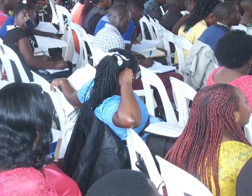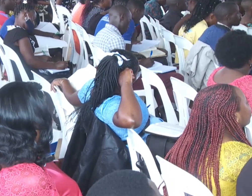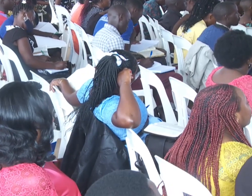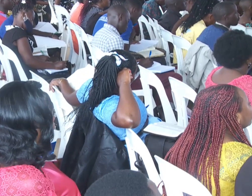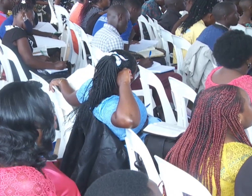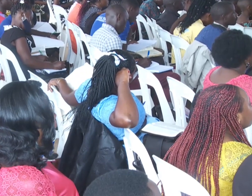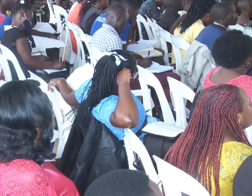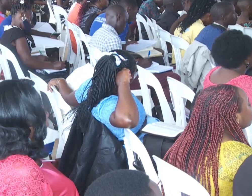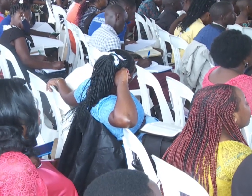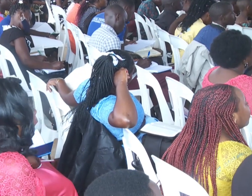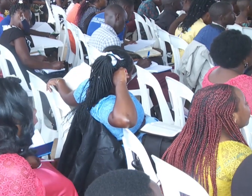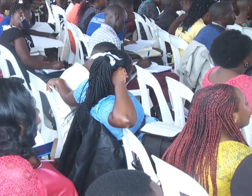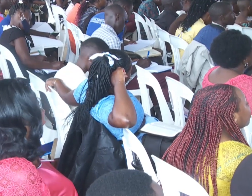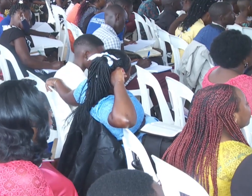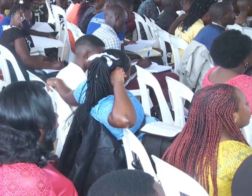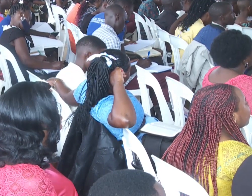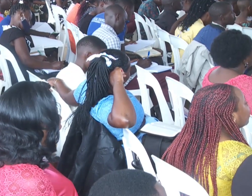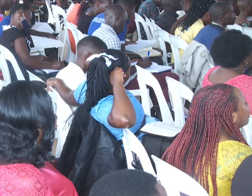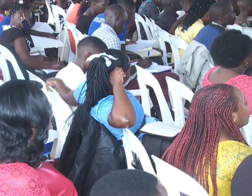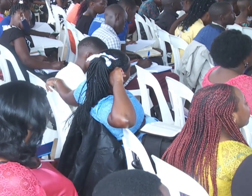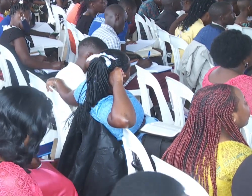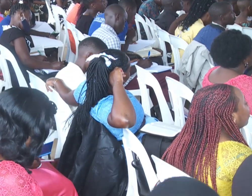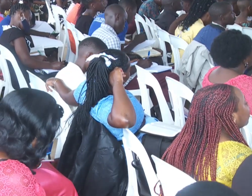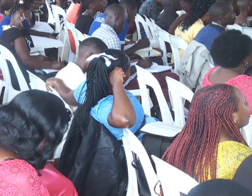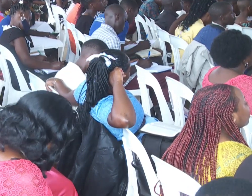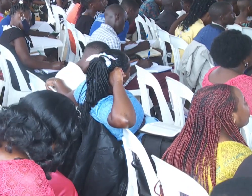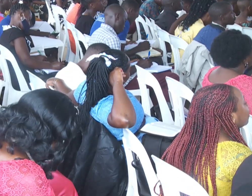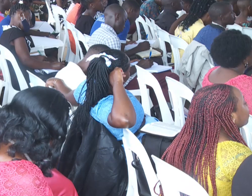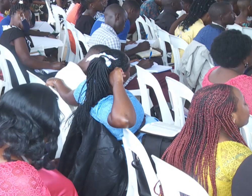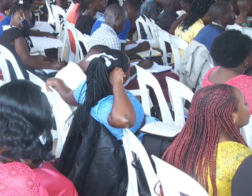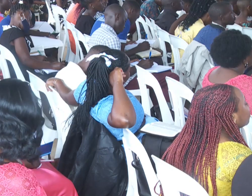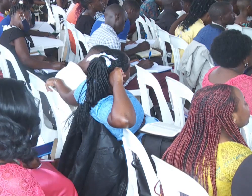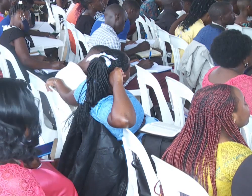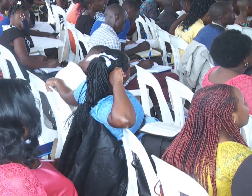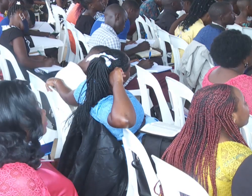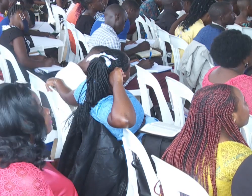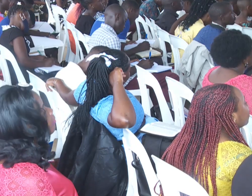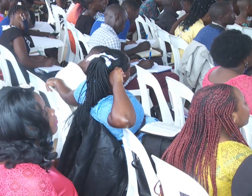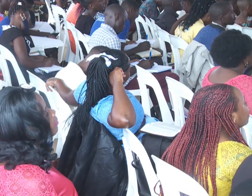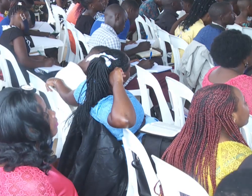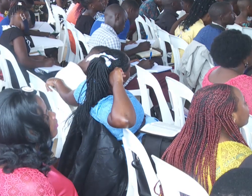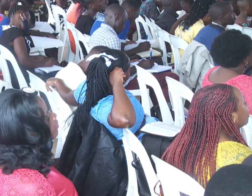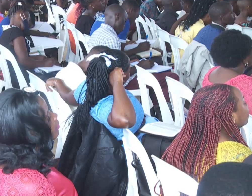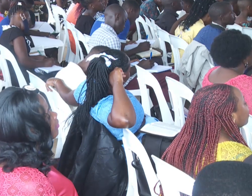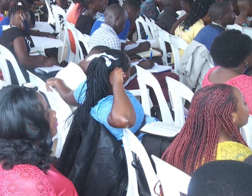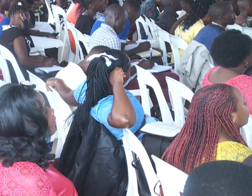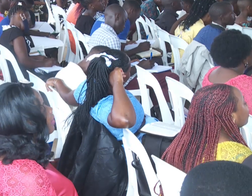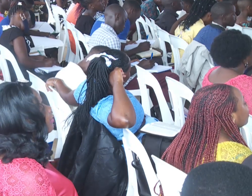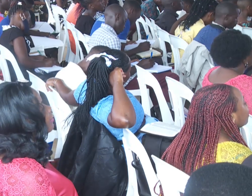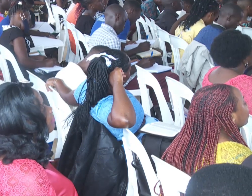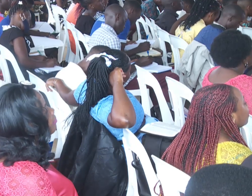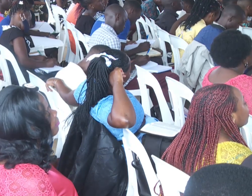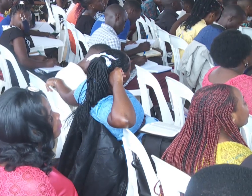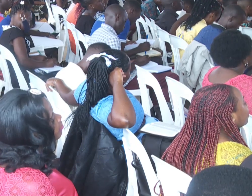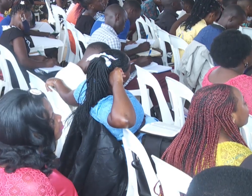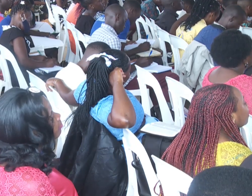Bibulaani atatugamba nti ekigambo kya Katonda kiringa ekitala eky'obwogi obubiri. The writer of Hebrews does not say that the word of God is like a two-edged